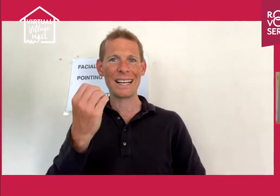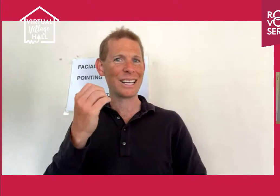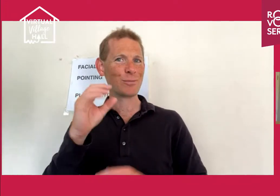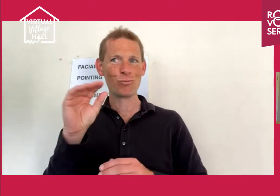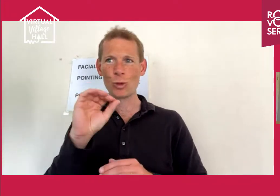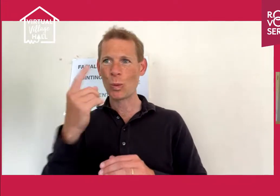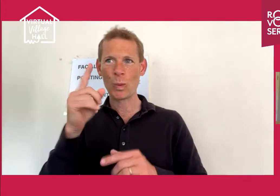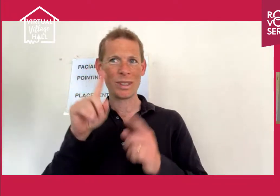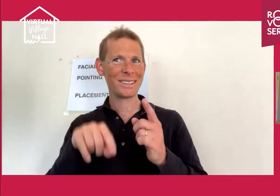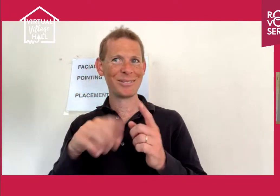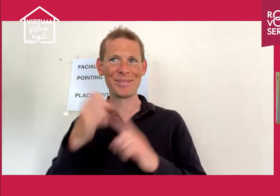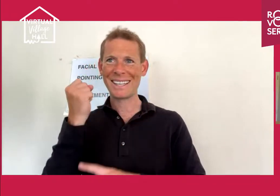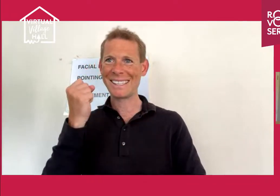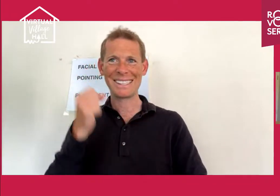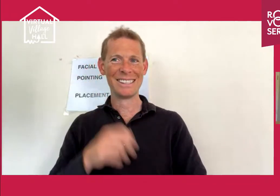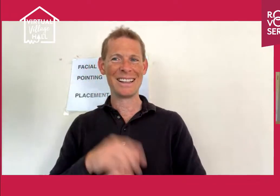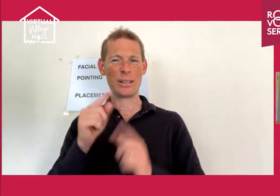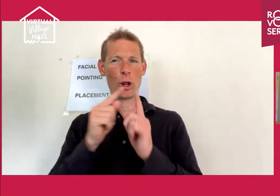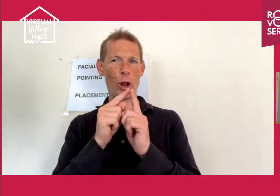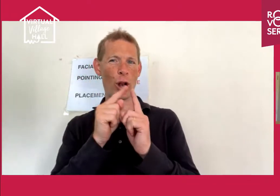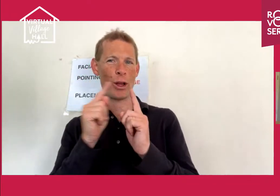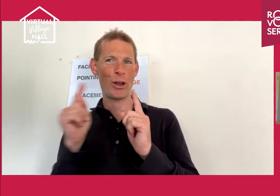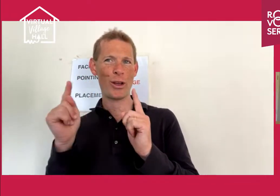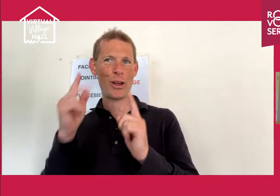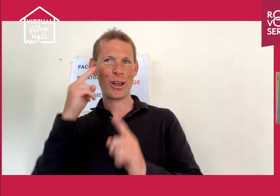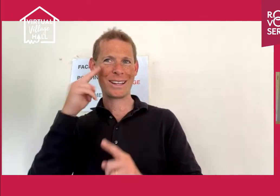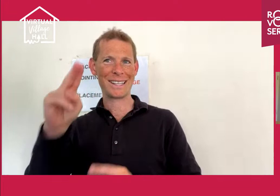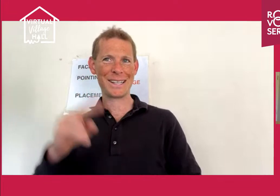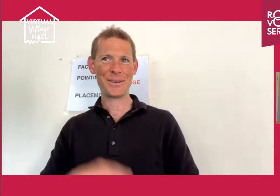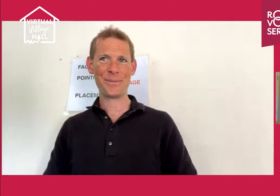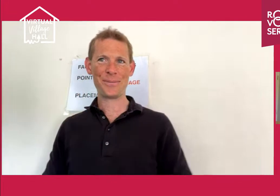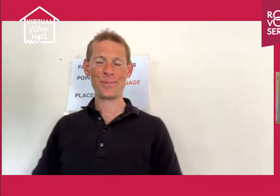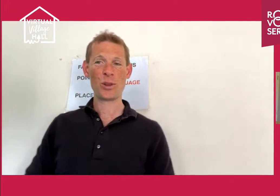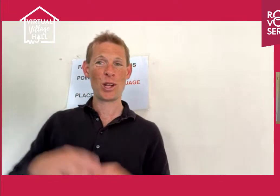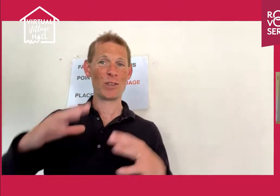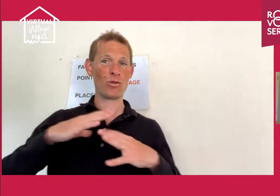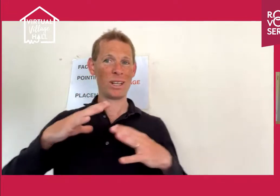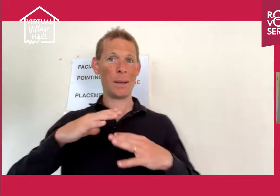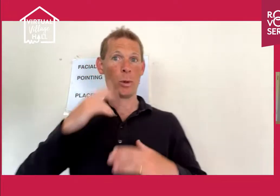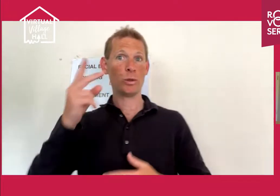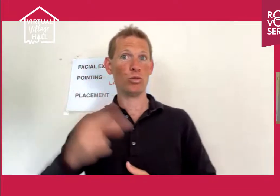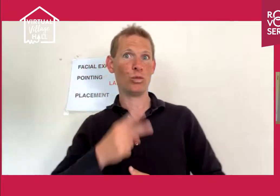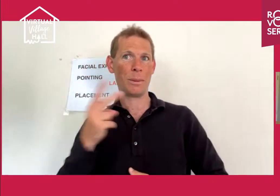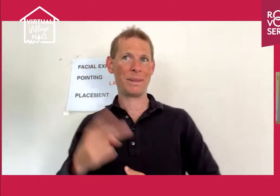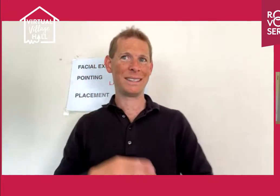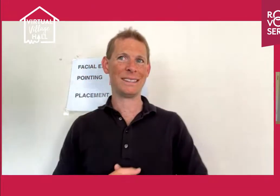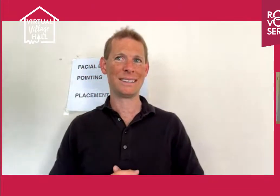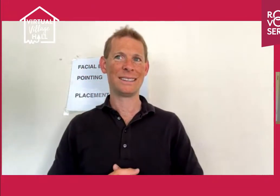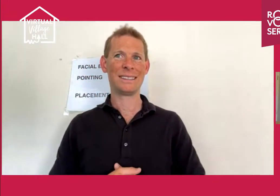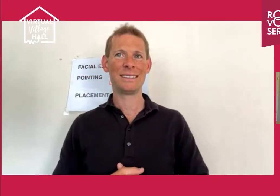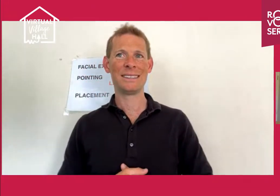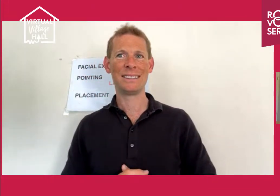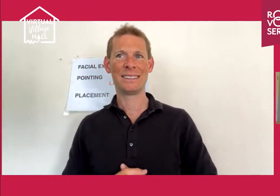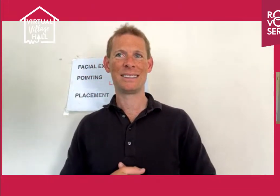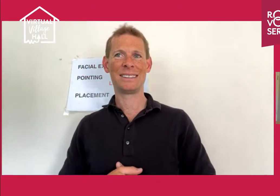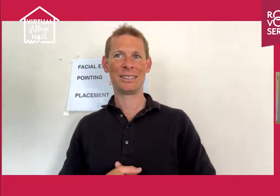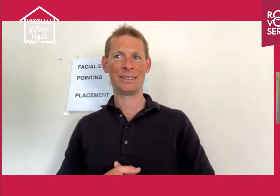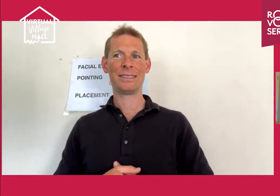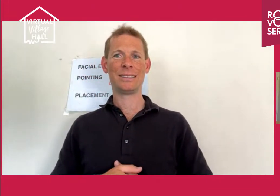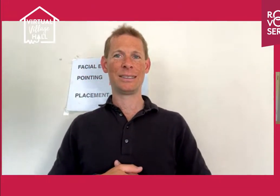And number 10, I don't think anyone got number 10. It was a longer name. Yeah, let's see if we can do it. I'm gonna repeat it for you one more time and